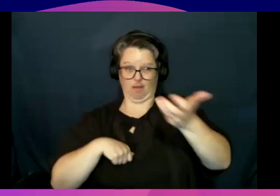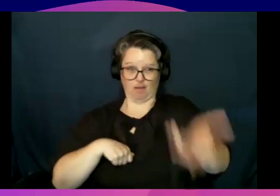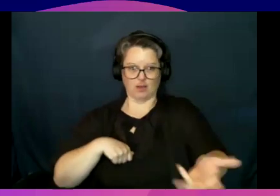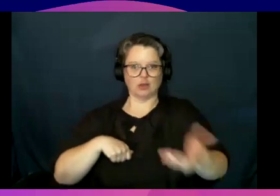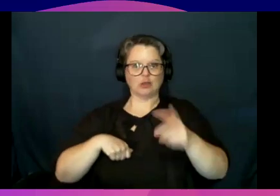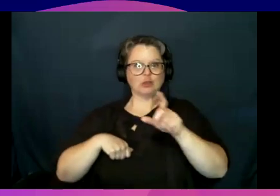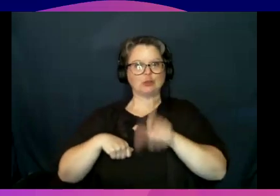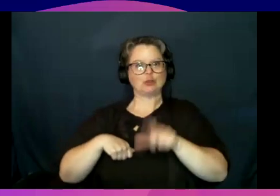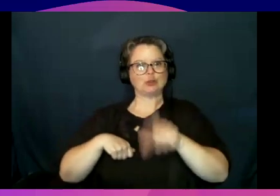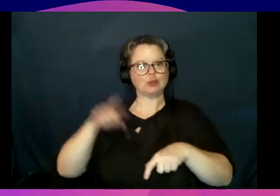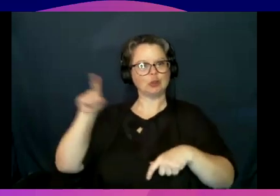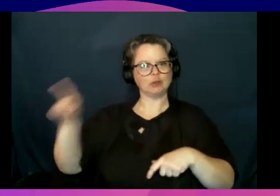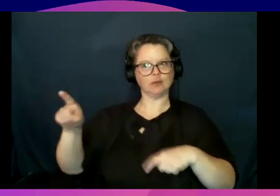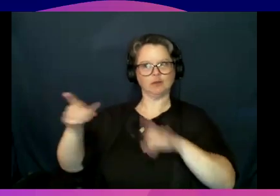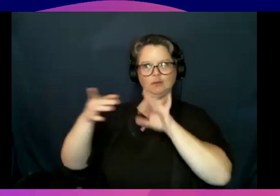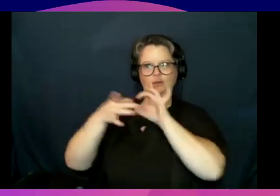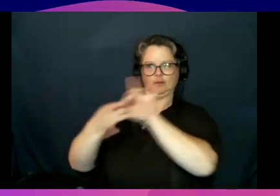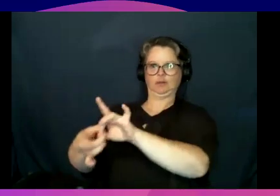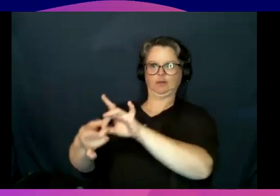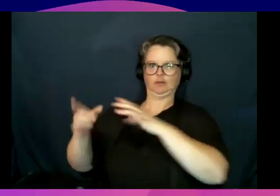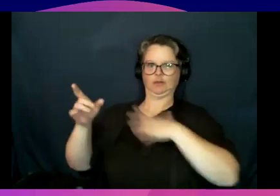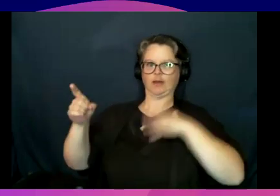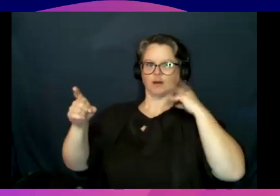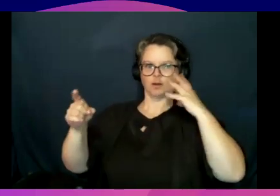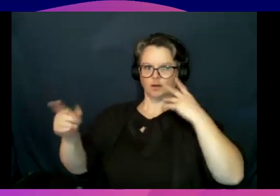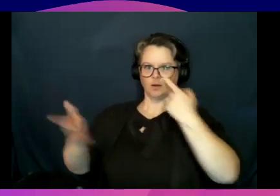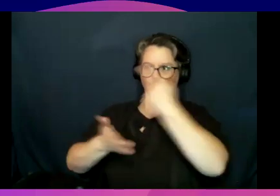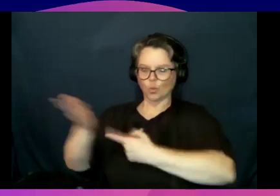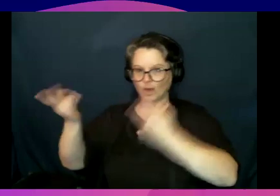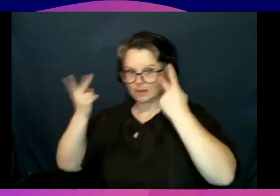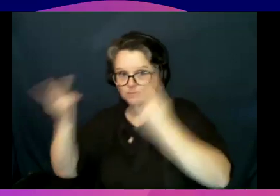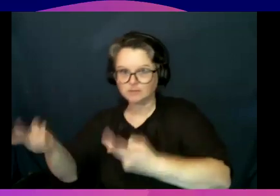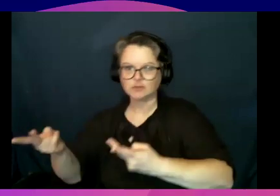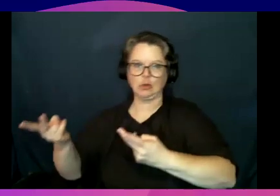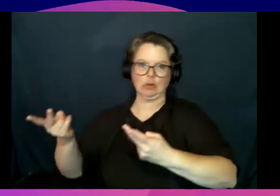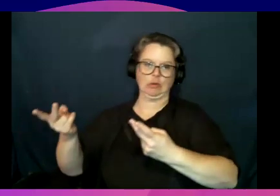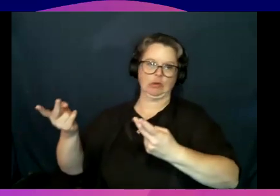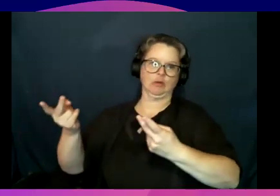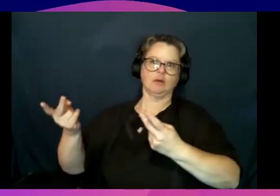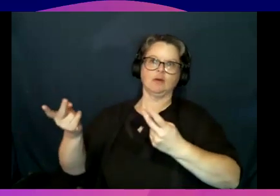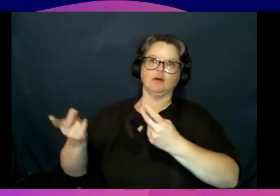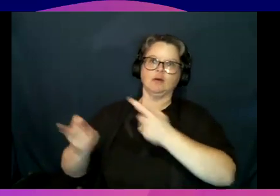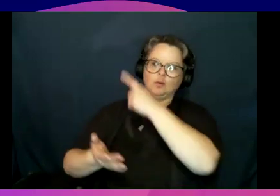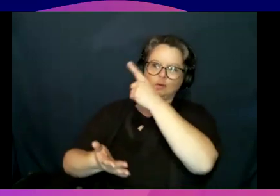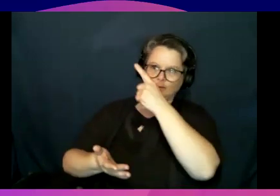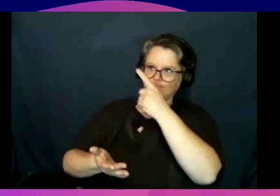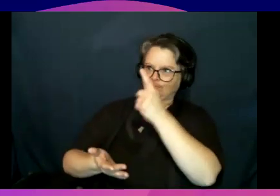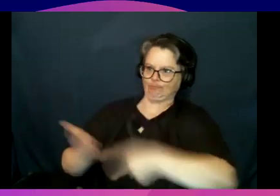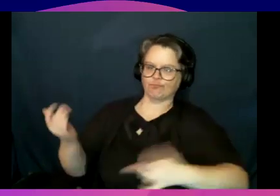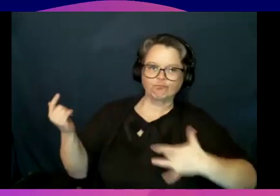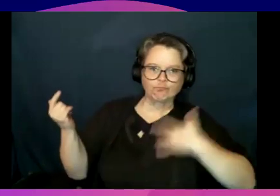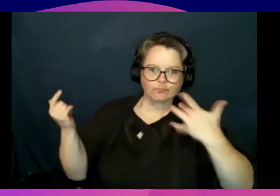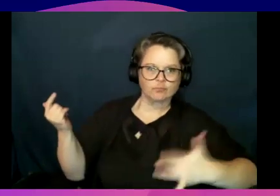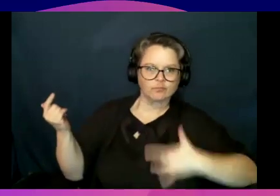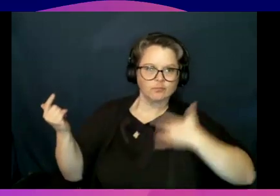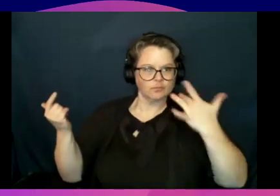without needing to further expose our coworker to graphic details or some traumatic details.